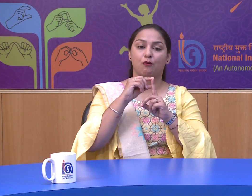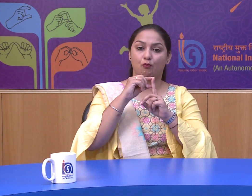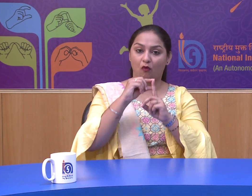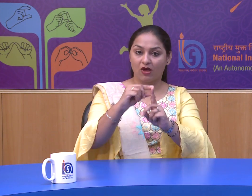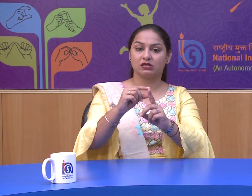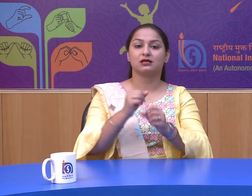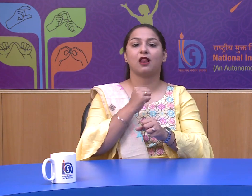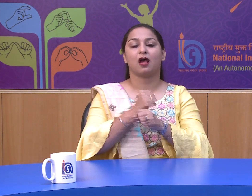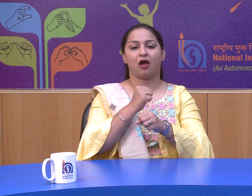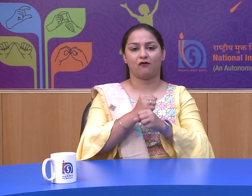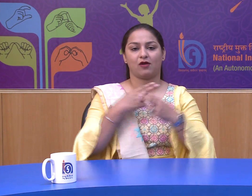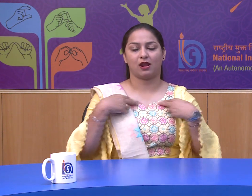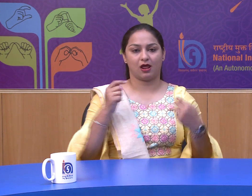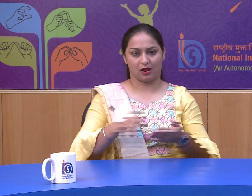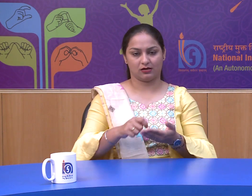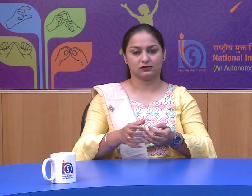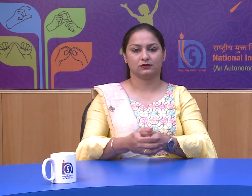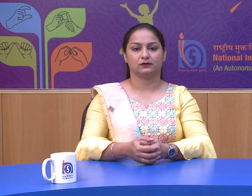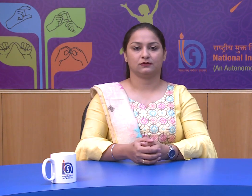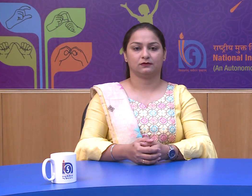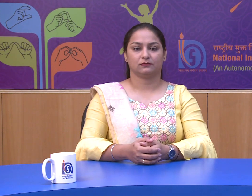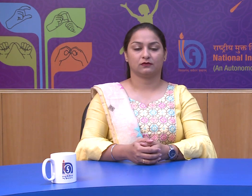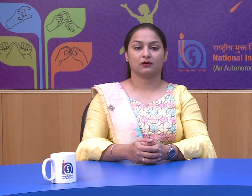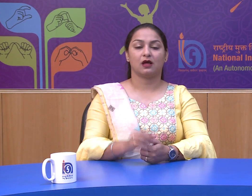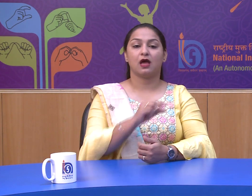governors as Chhatrapa